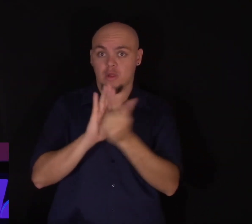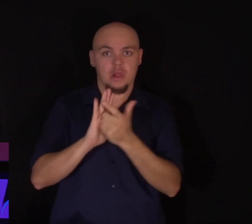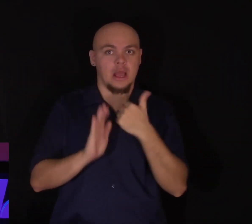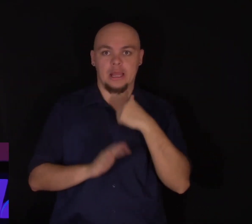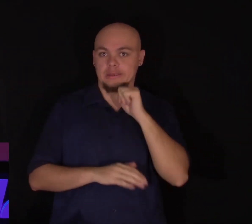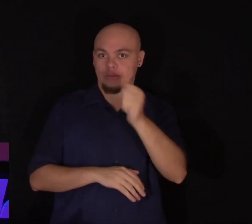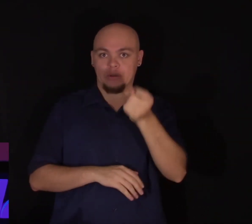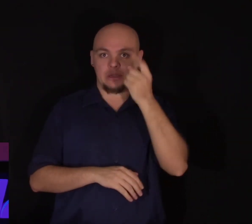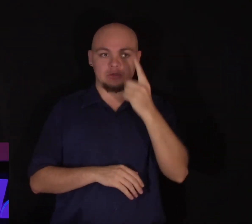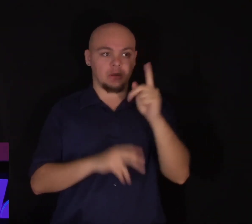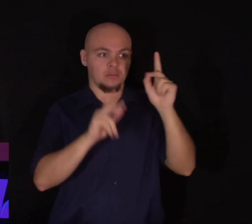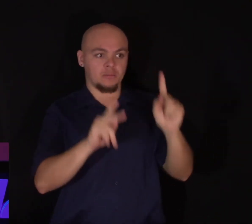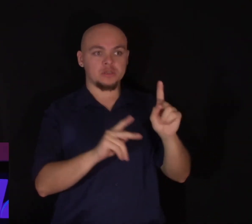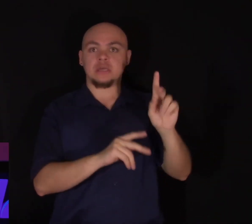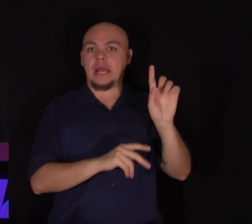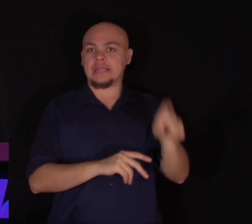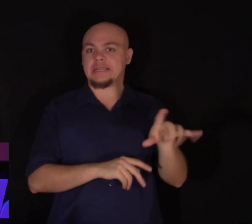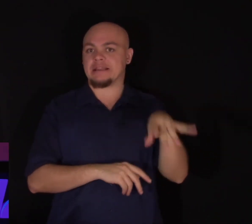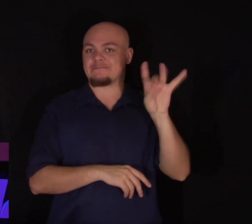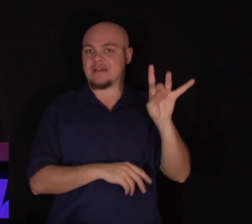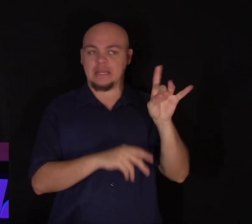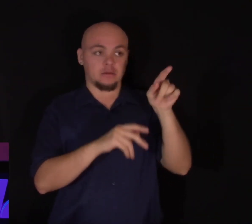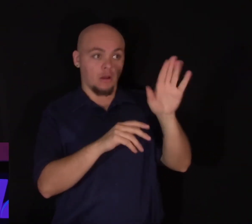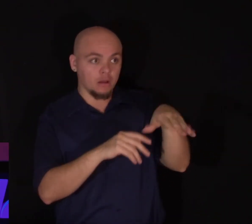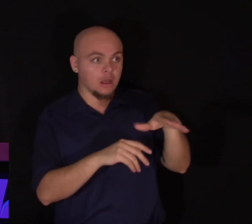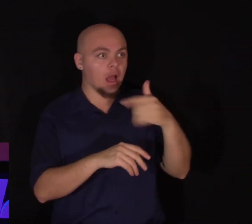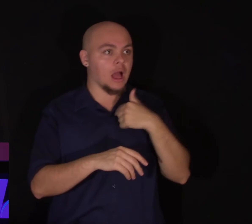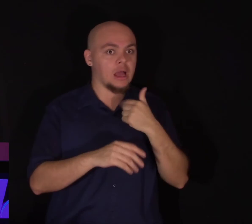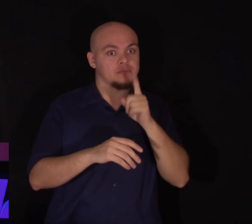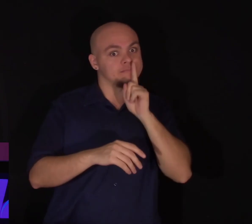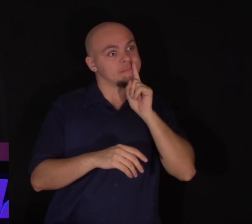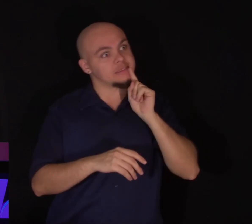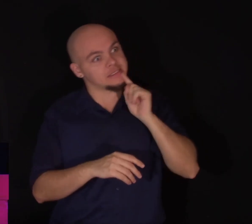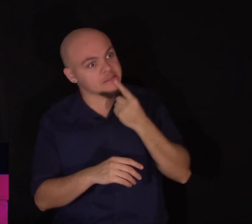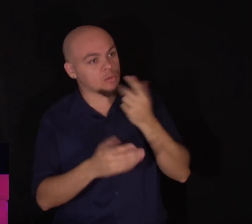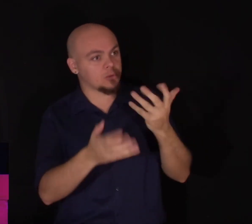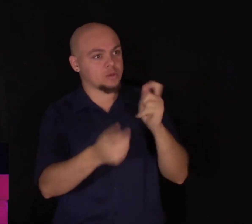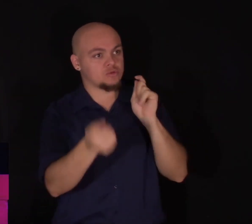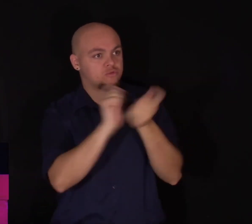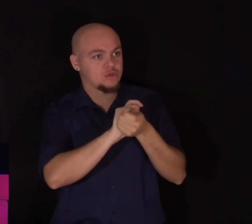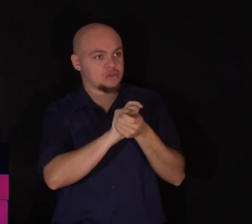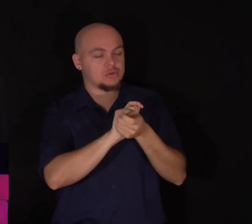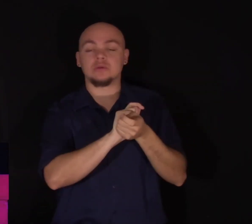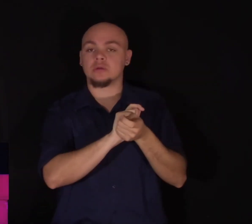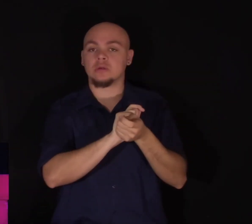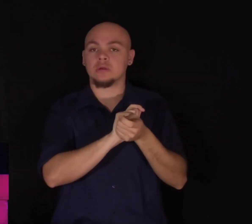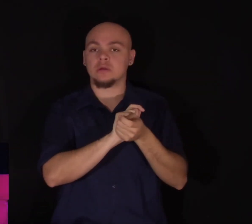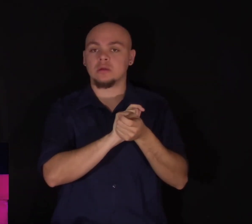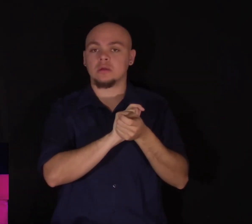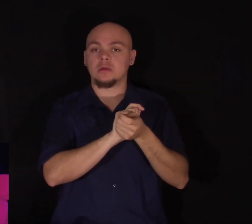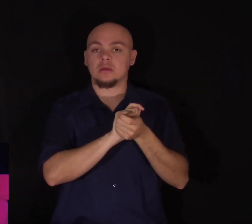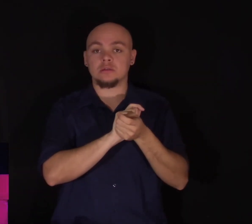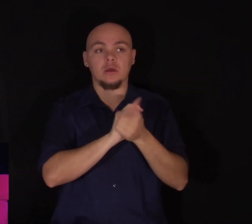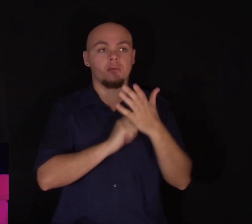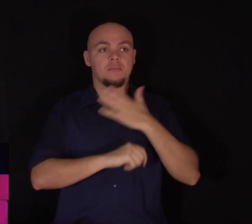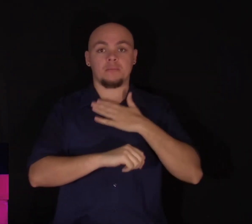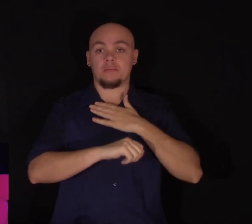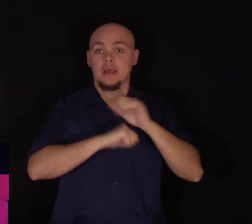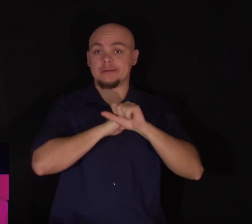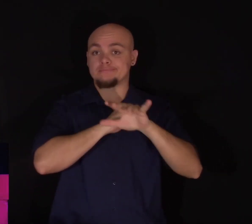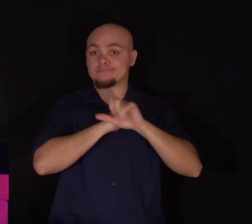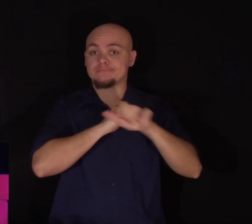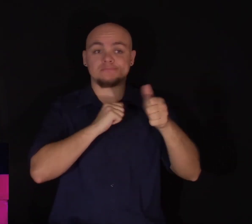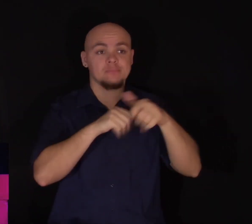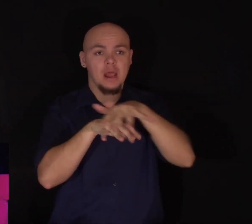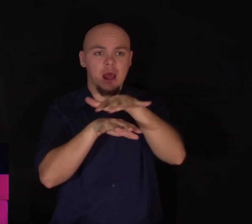needed to find someone who did, and I had to show them that I was really serious. So I went mainstream with the campaign. I packaged up the numbers